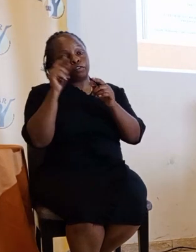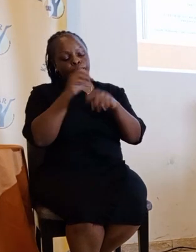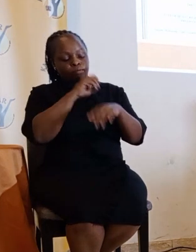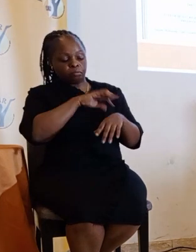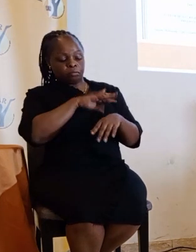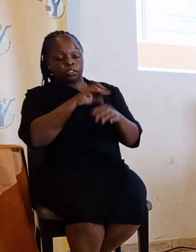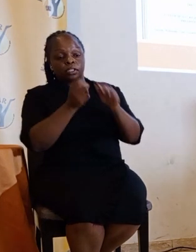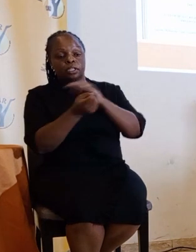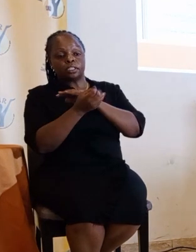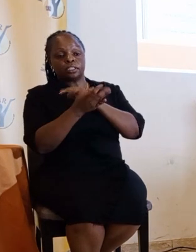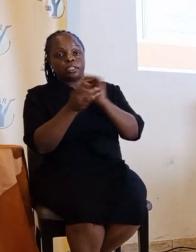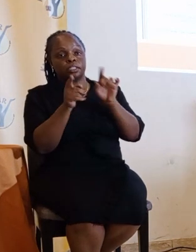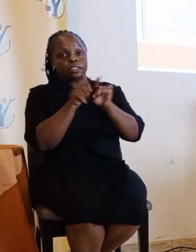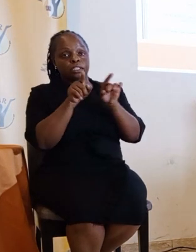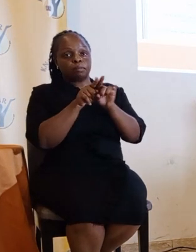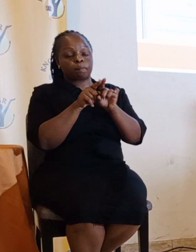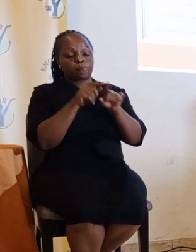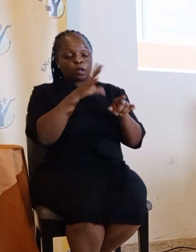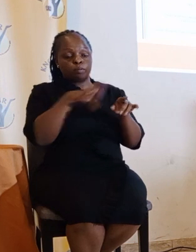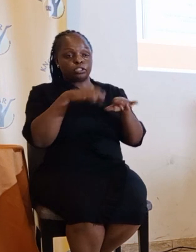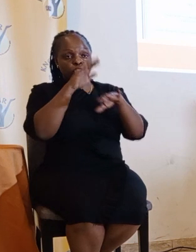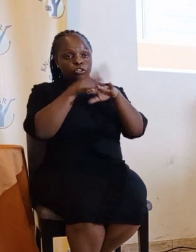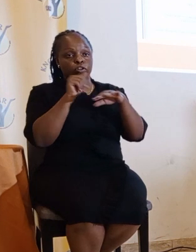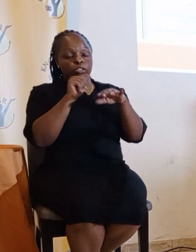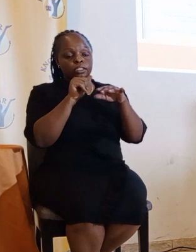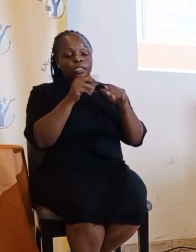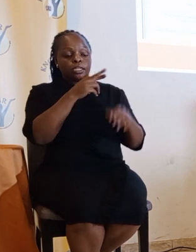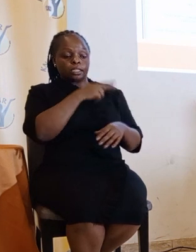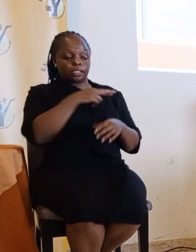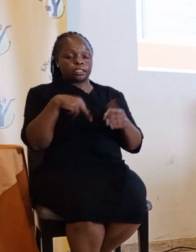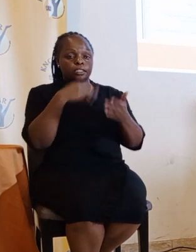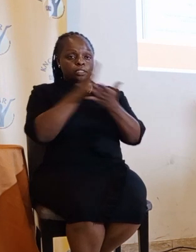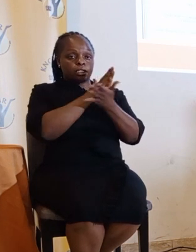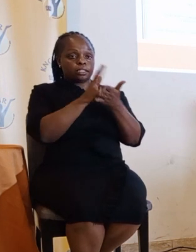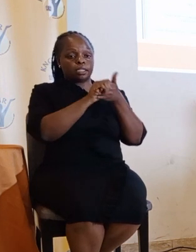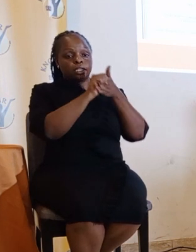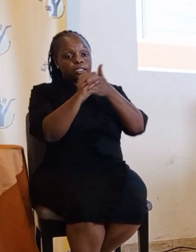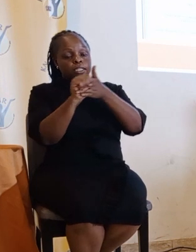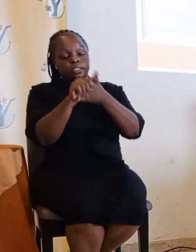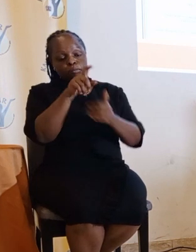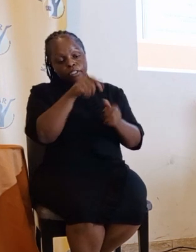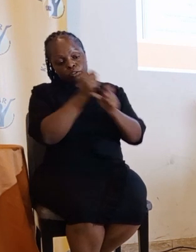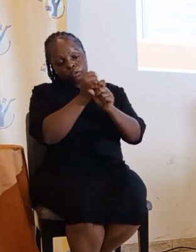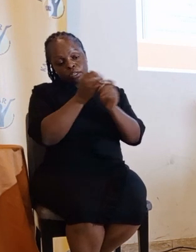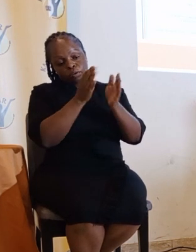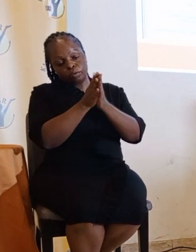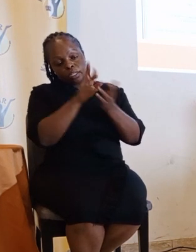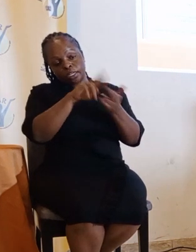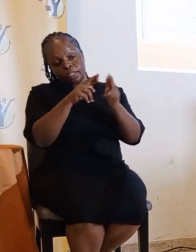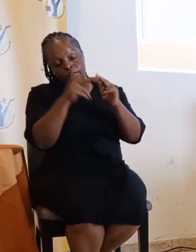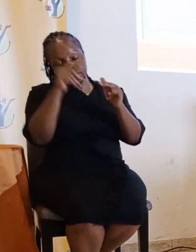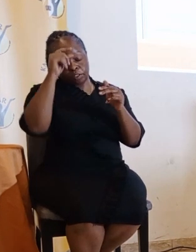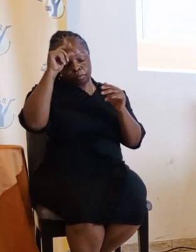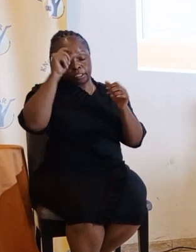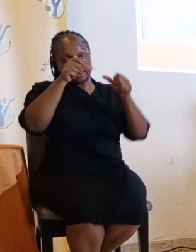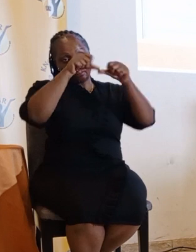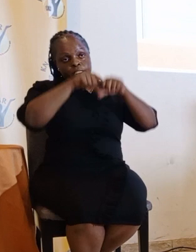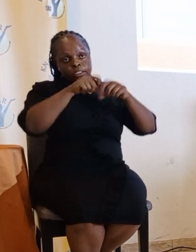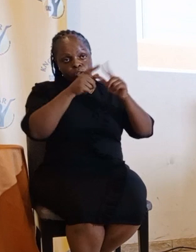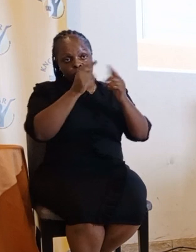Furthermore, the Commission calls that the religious sector leaders should work with relevant government agencies